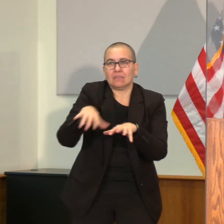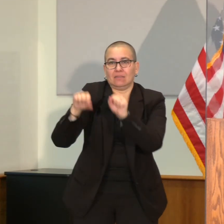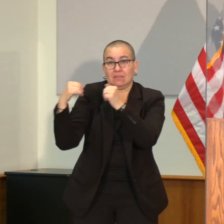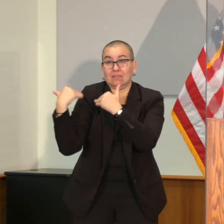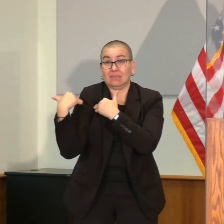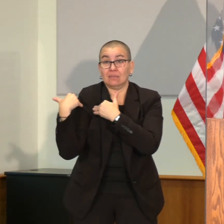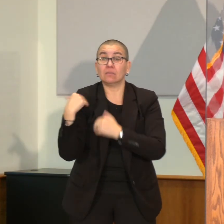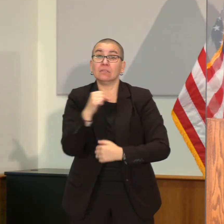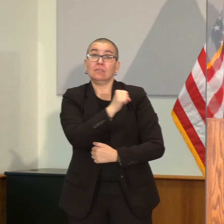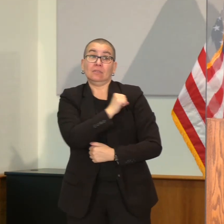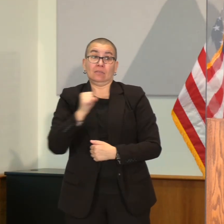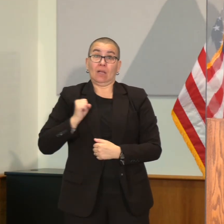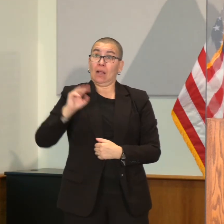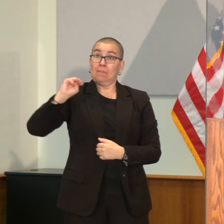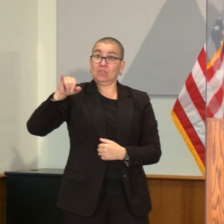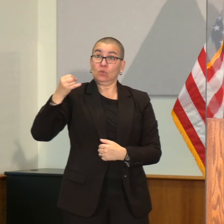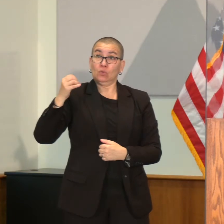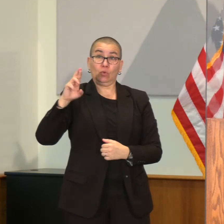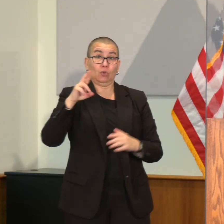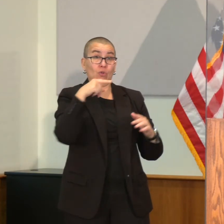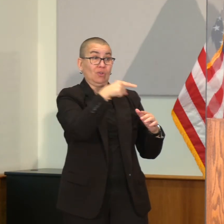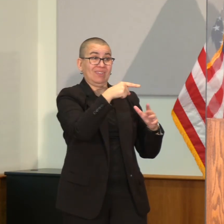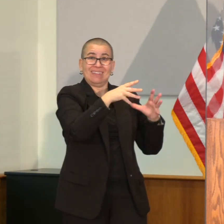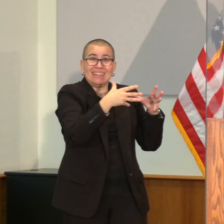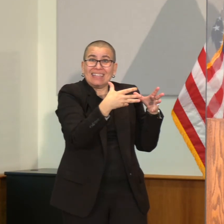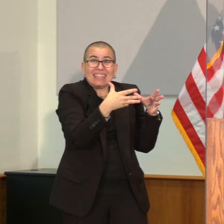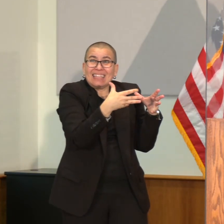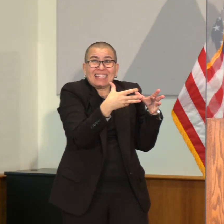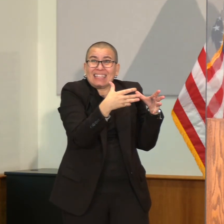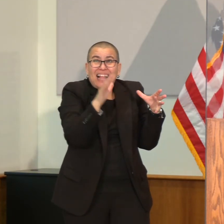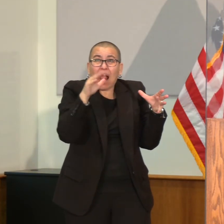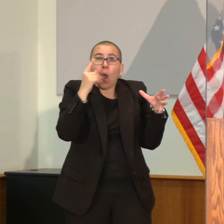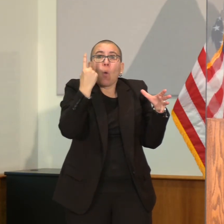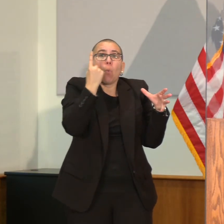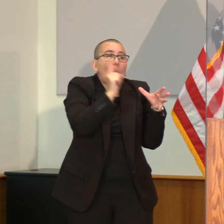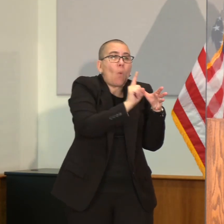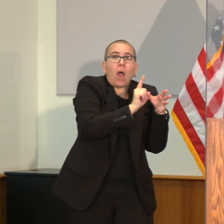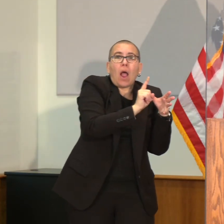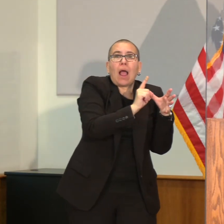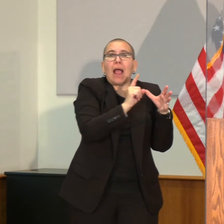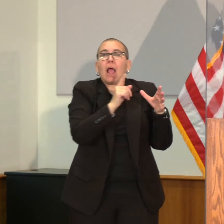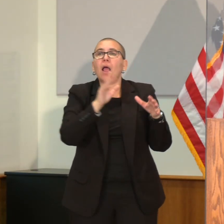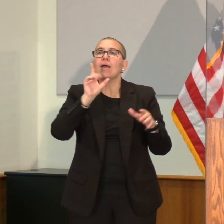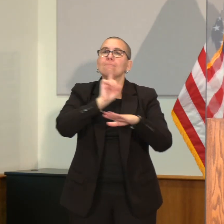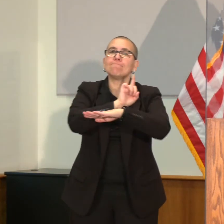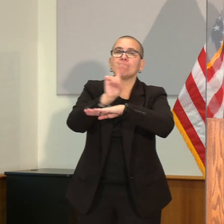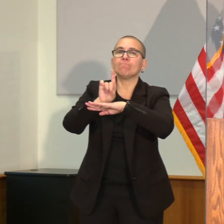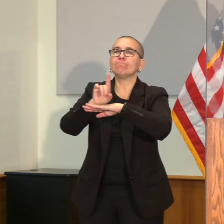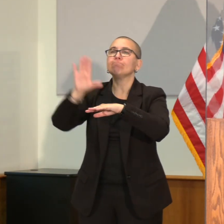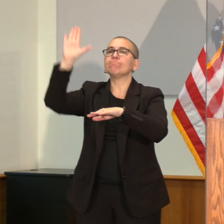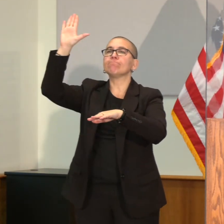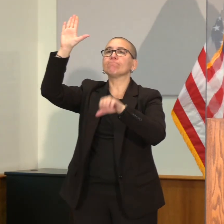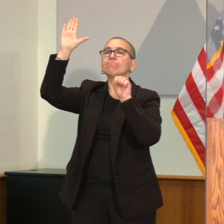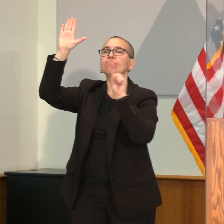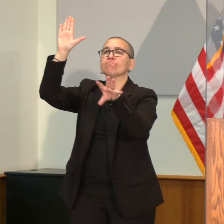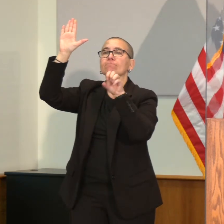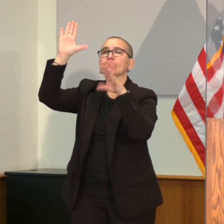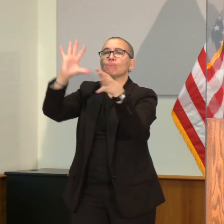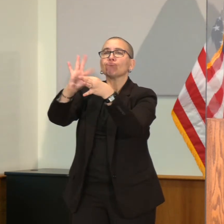held a single hearing on police reform. Not one.